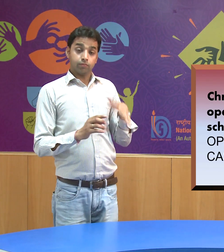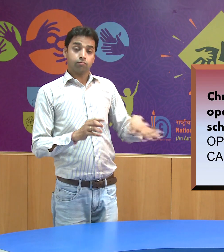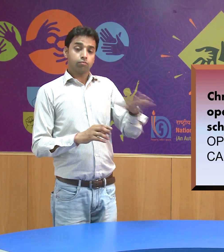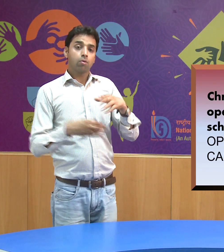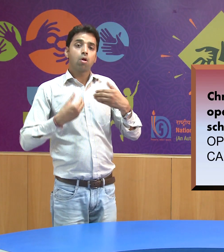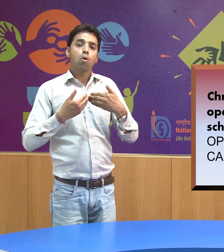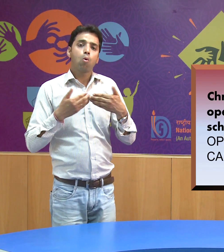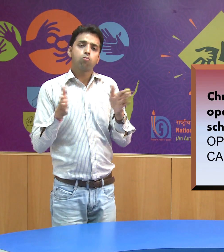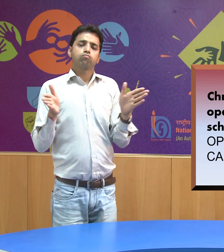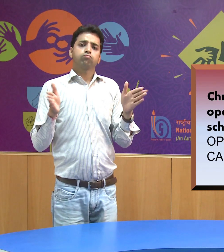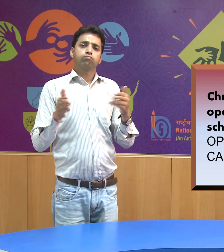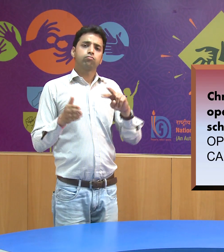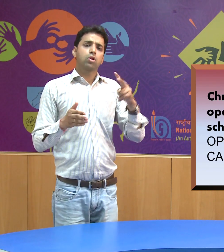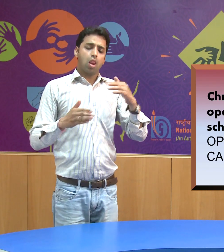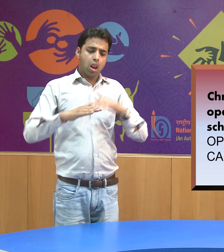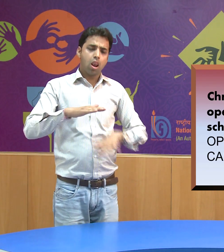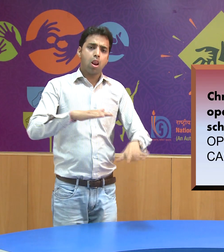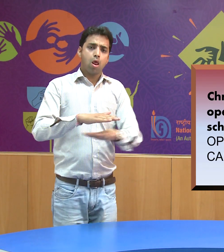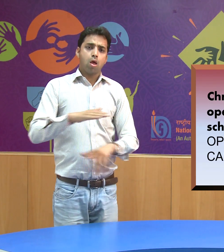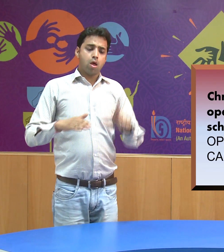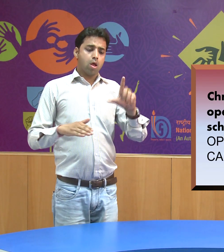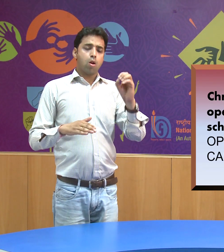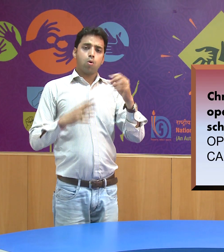open to the lower caste people also.